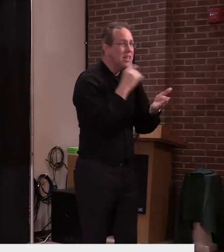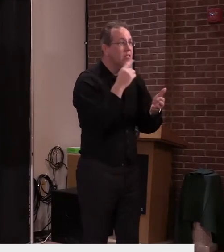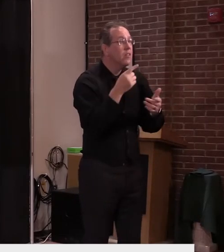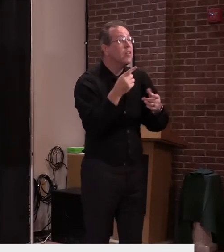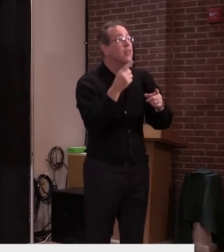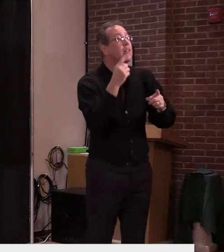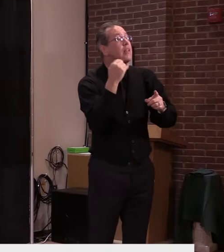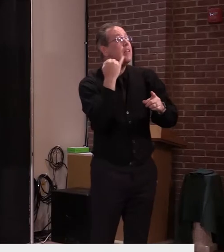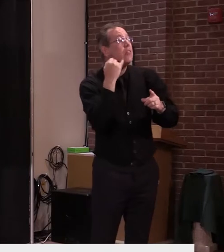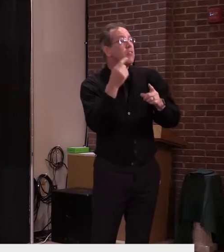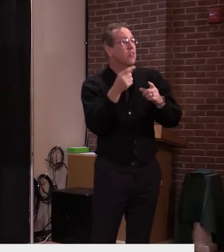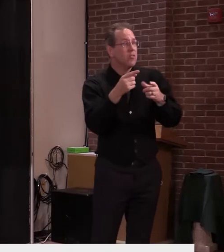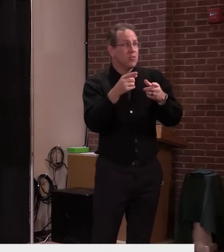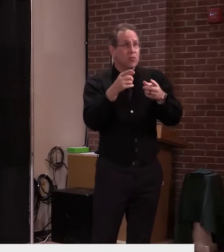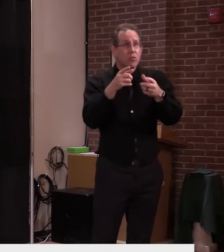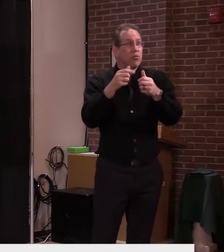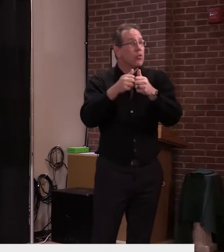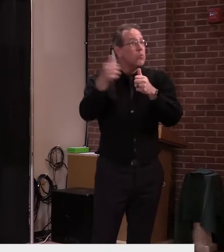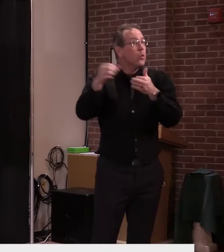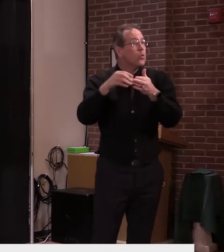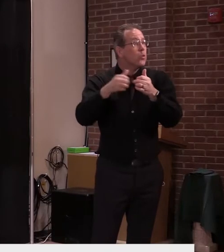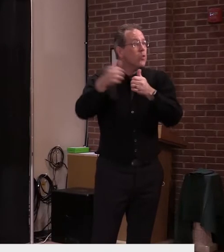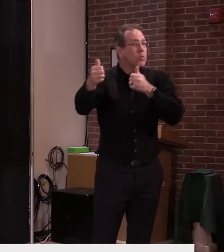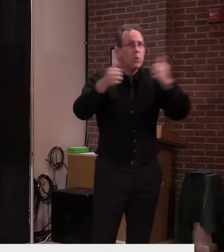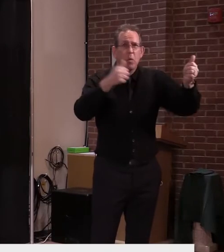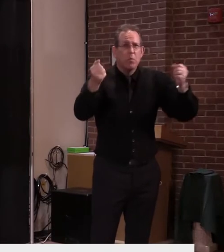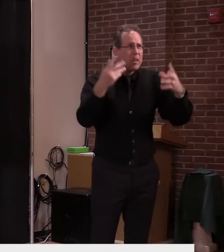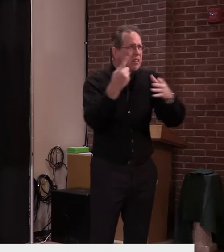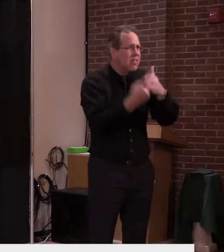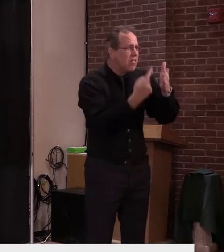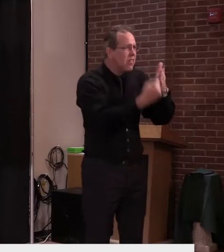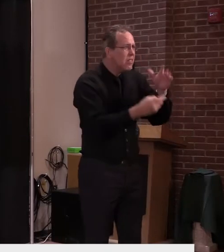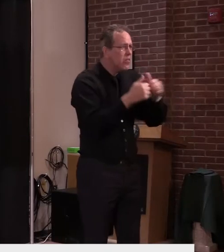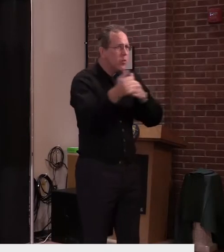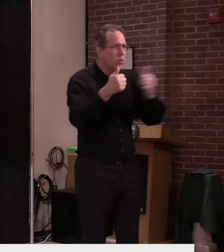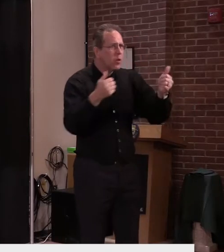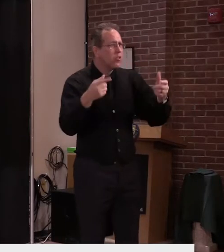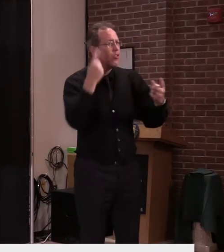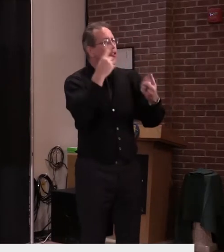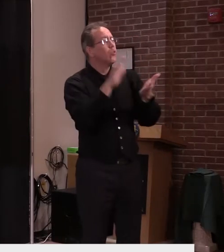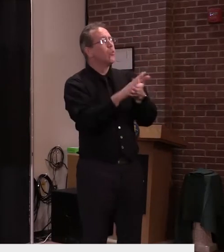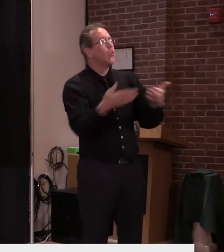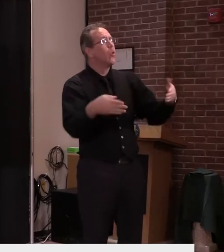This means schools are either open or closed. If they are closed more